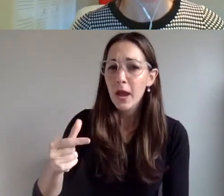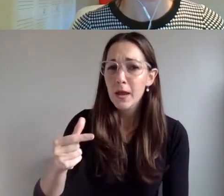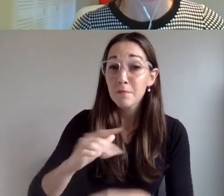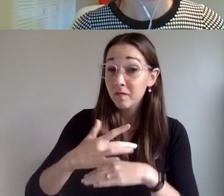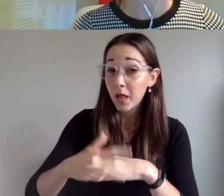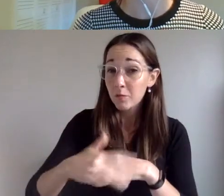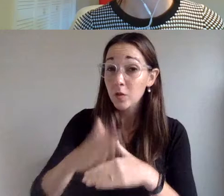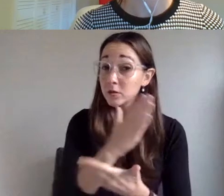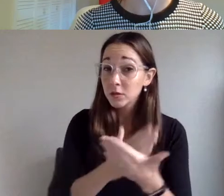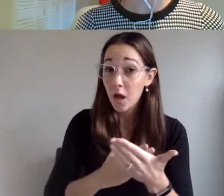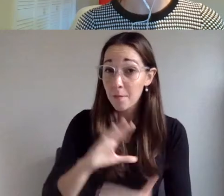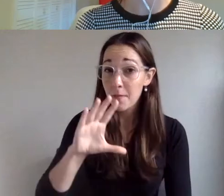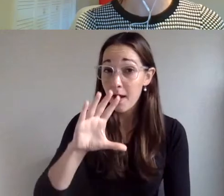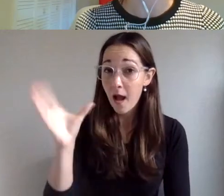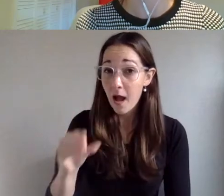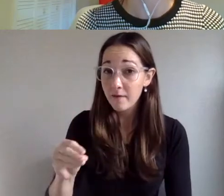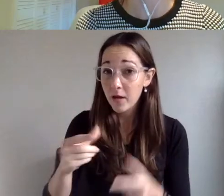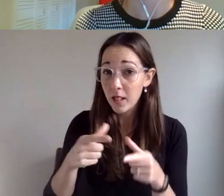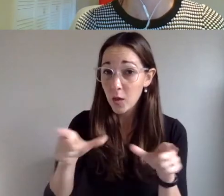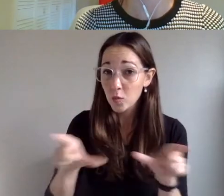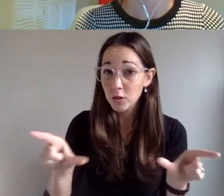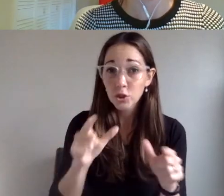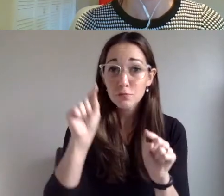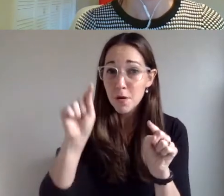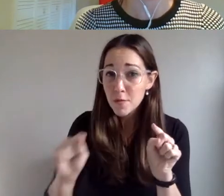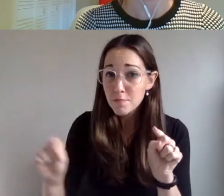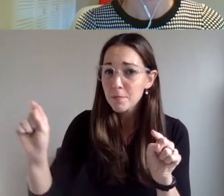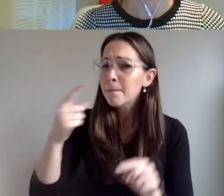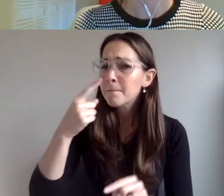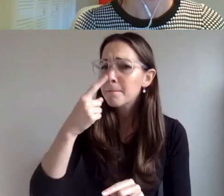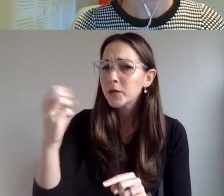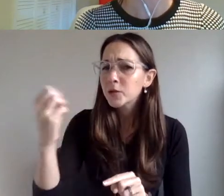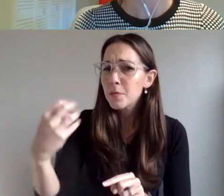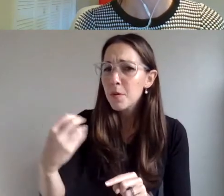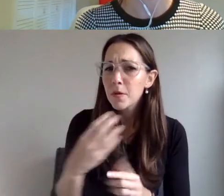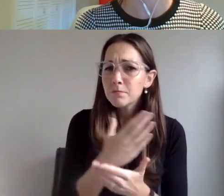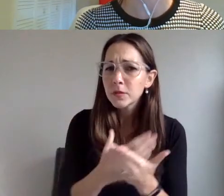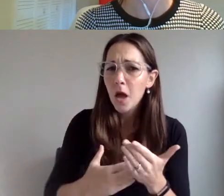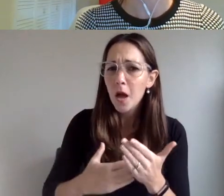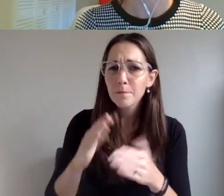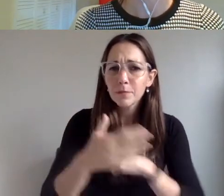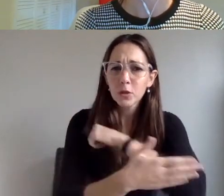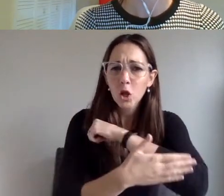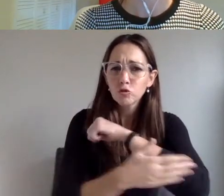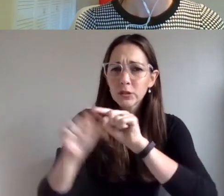African languages. Can you tell us some of the countries in Africa where your application is being used?